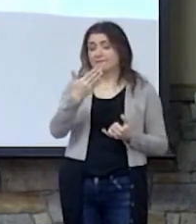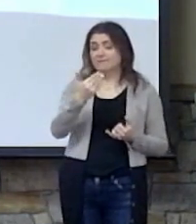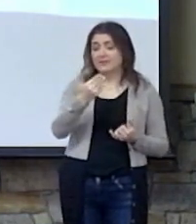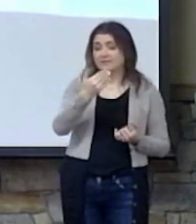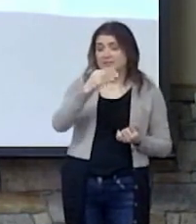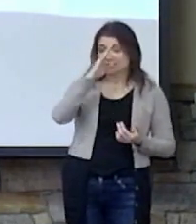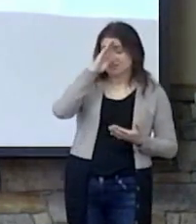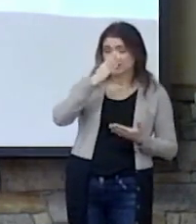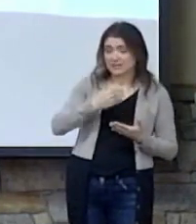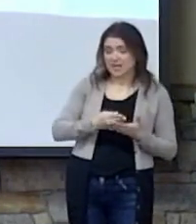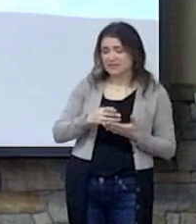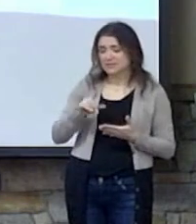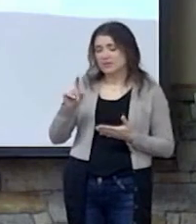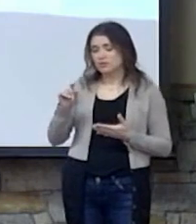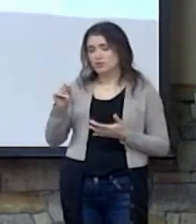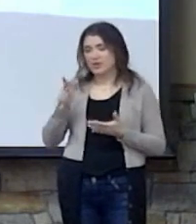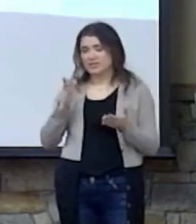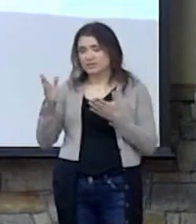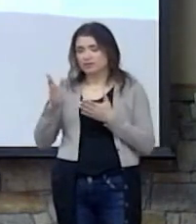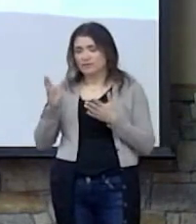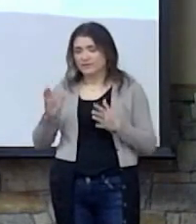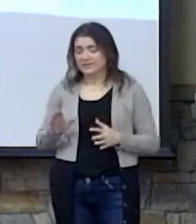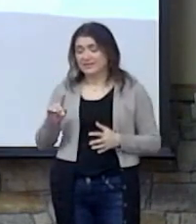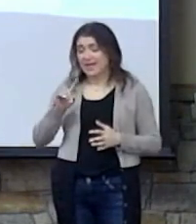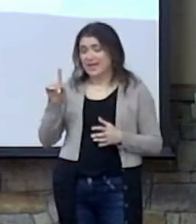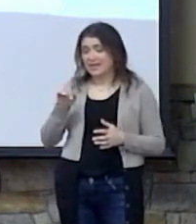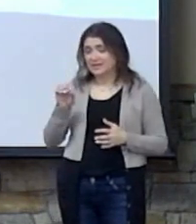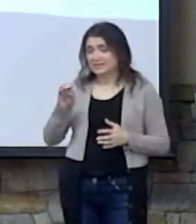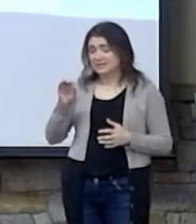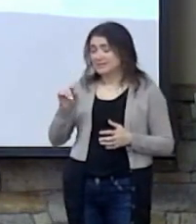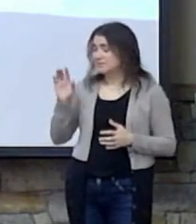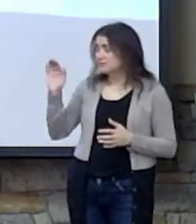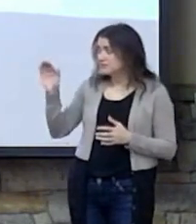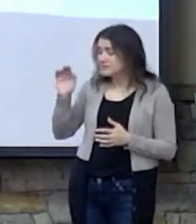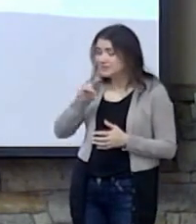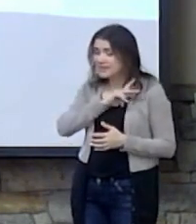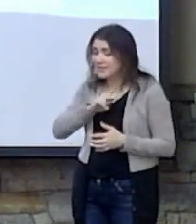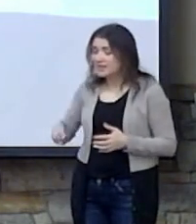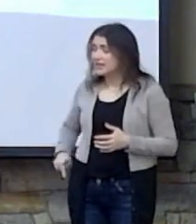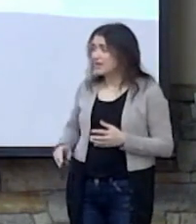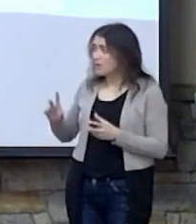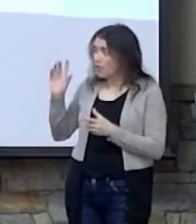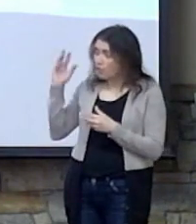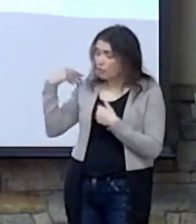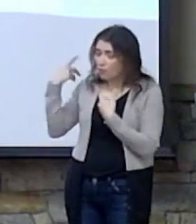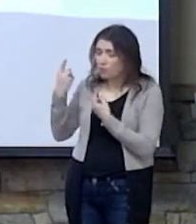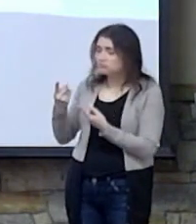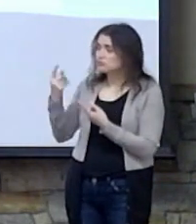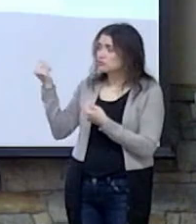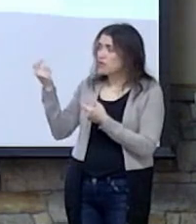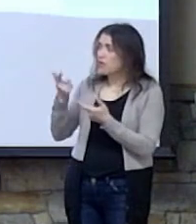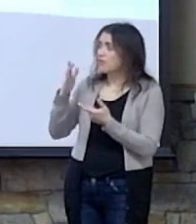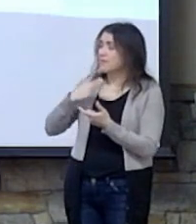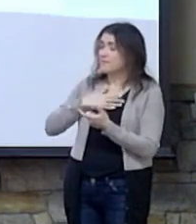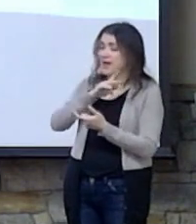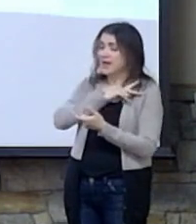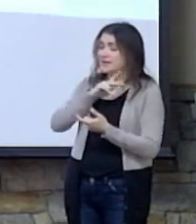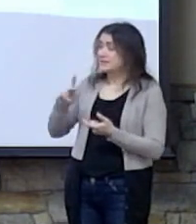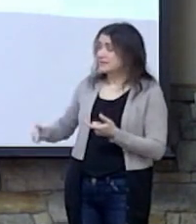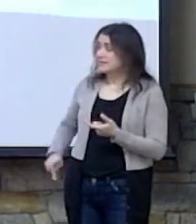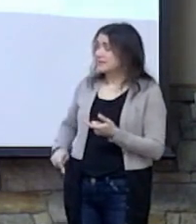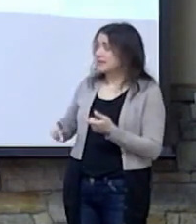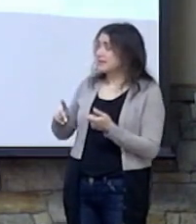servants. Then Ziba said to the king, According to all that my lord the king commands his servant,